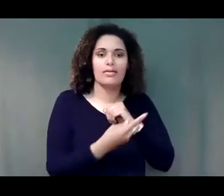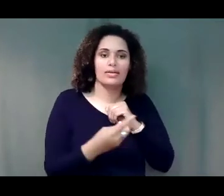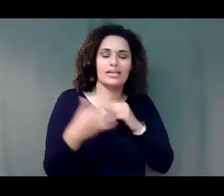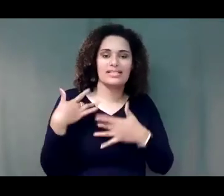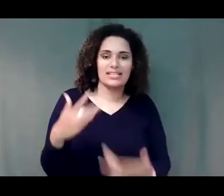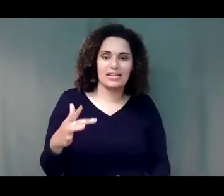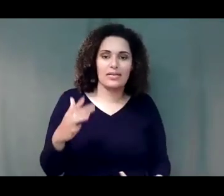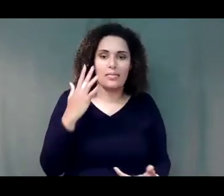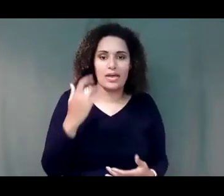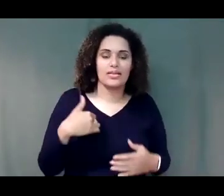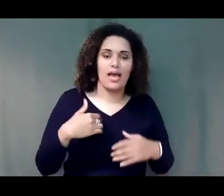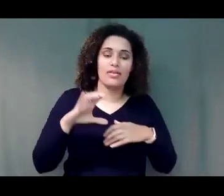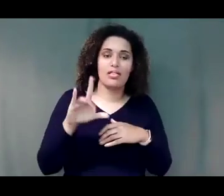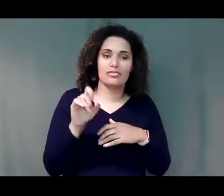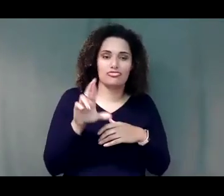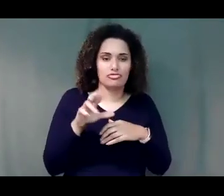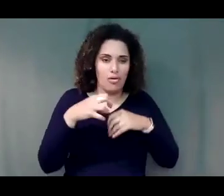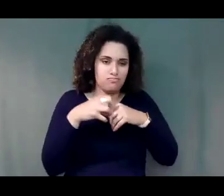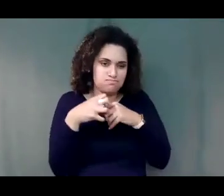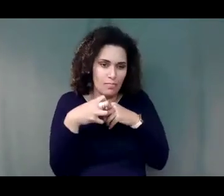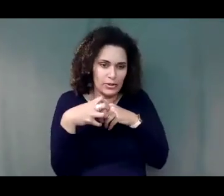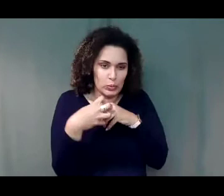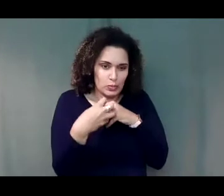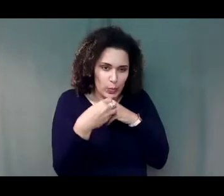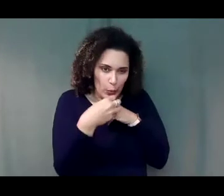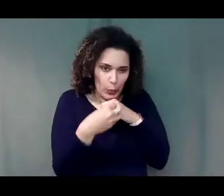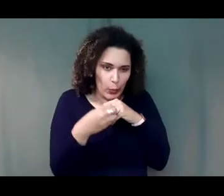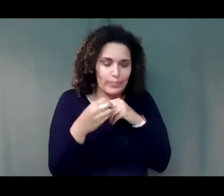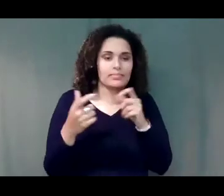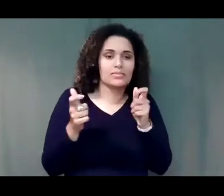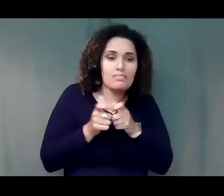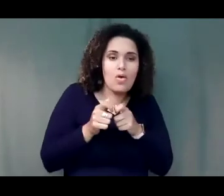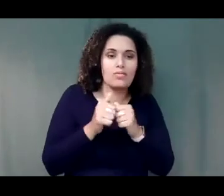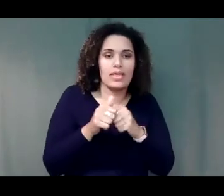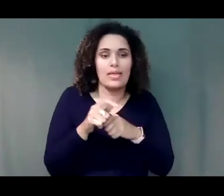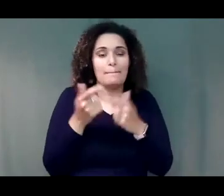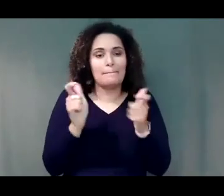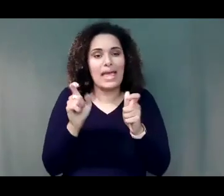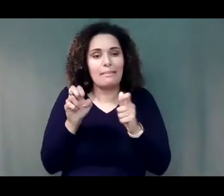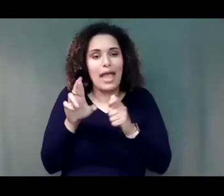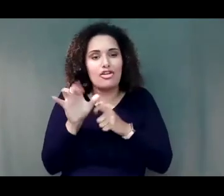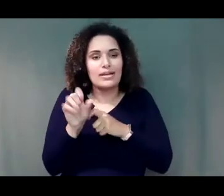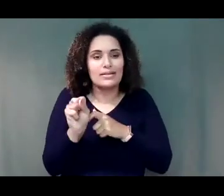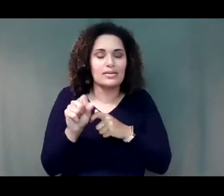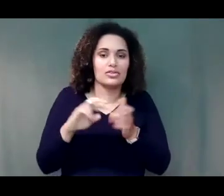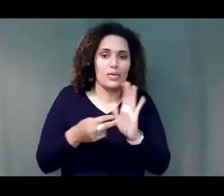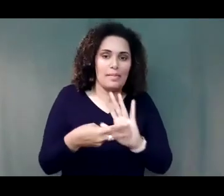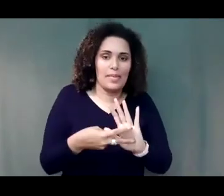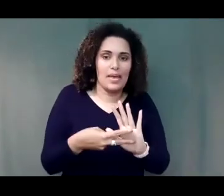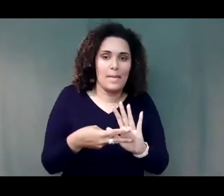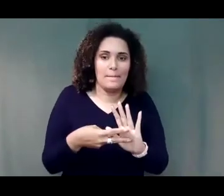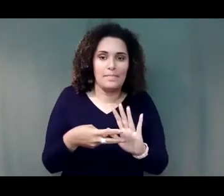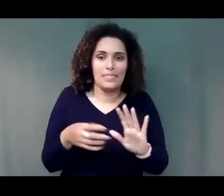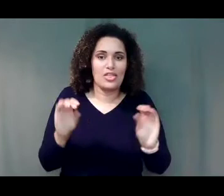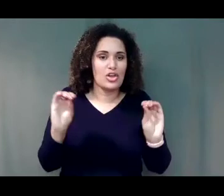call tight. It has kind of small clusters with big berries. So you get there is